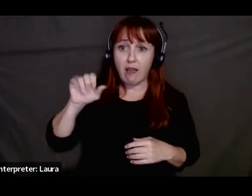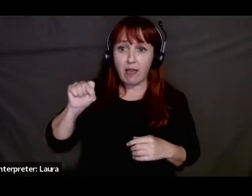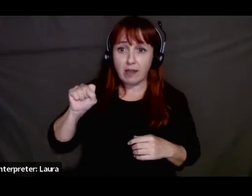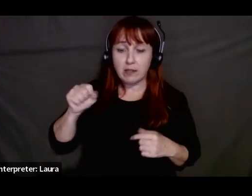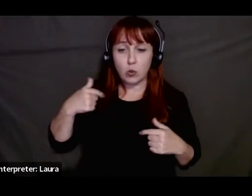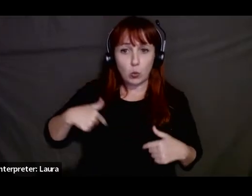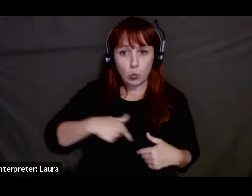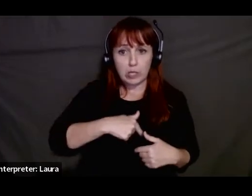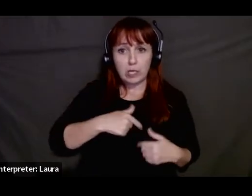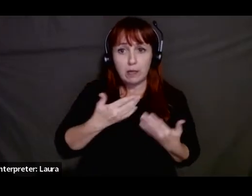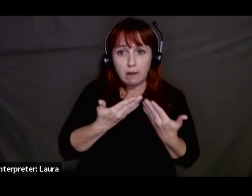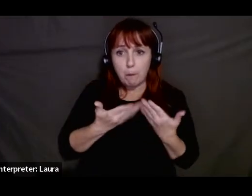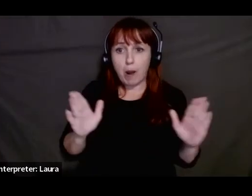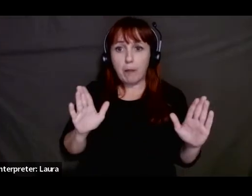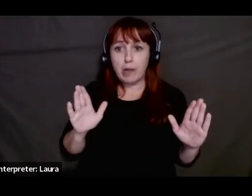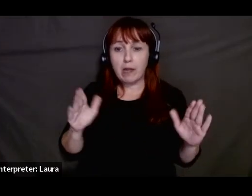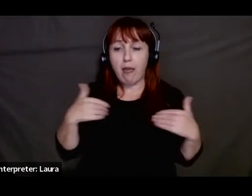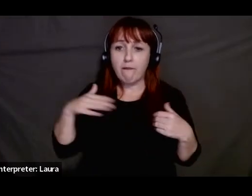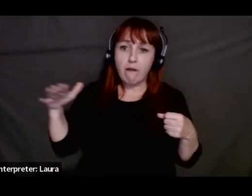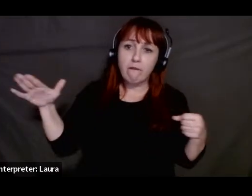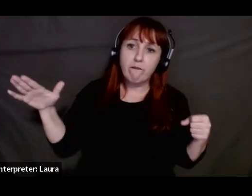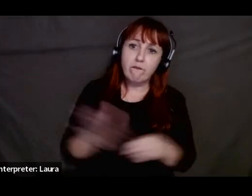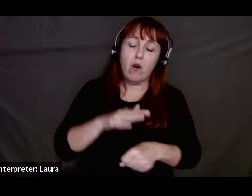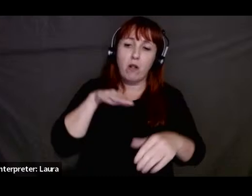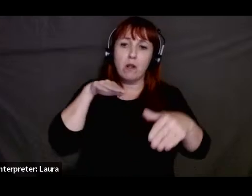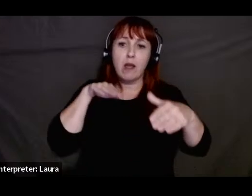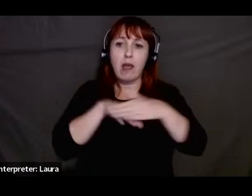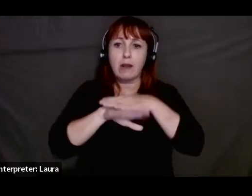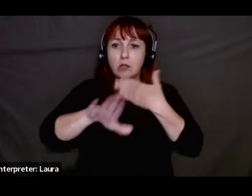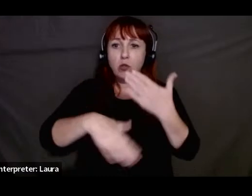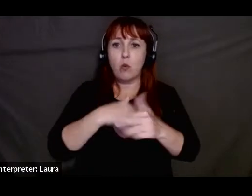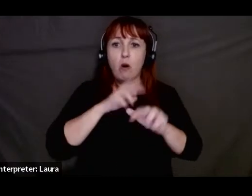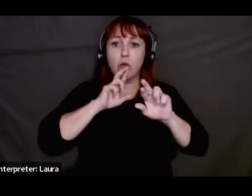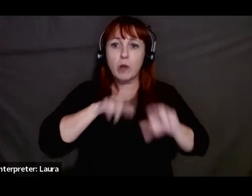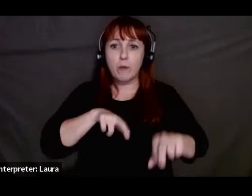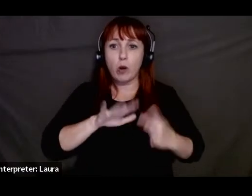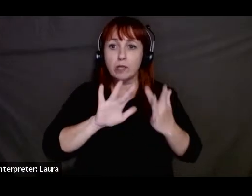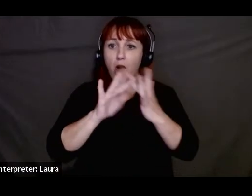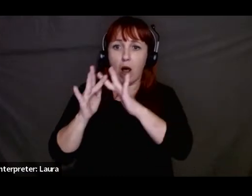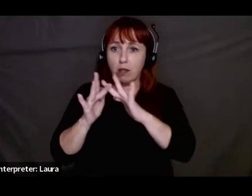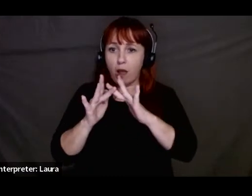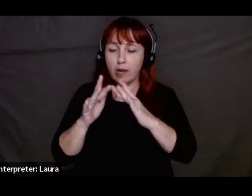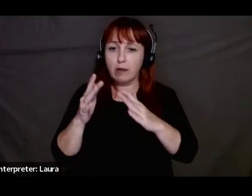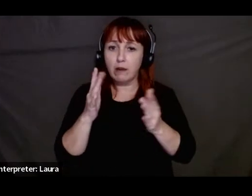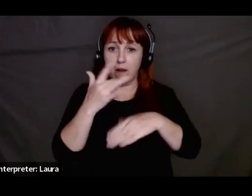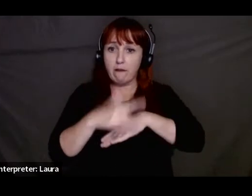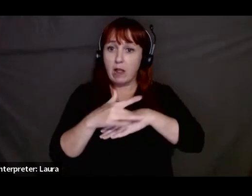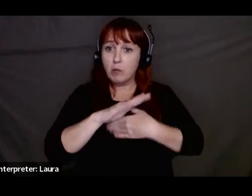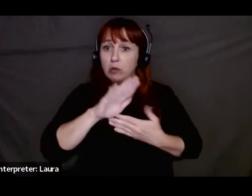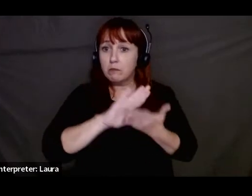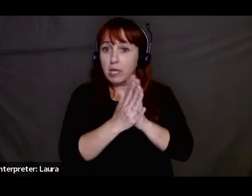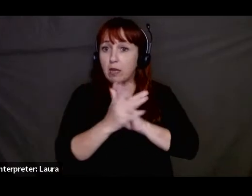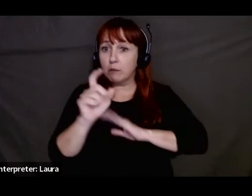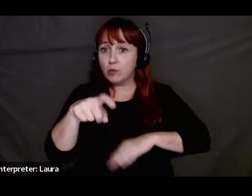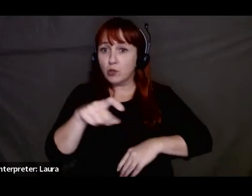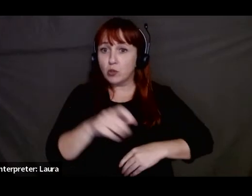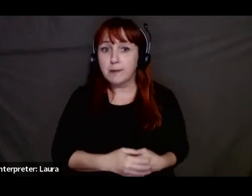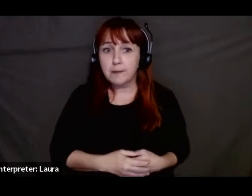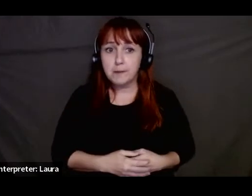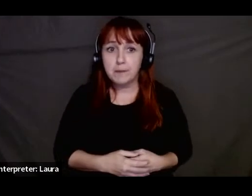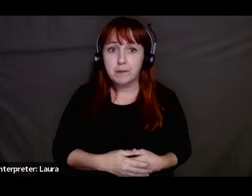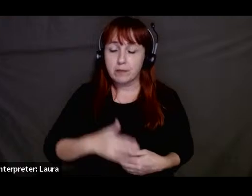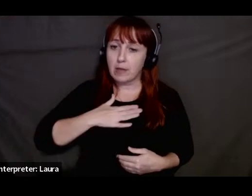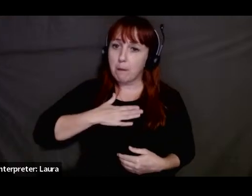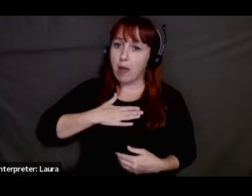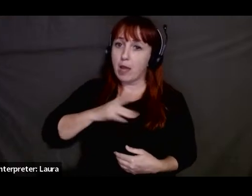have access to all these reports, and you should make them available online in some form or fashion. And that's